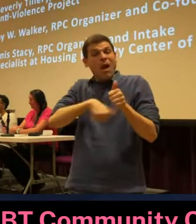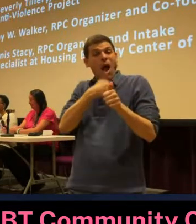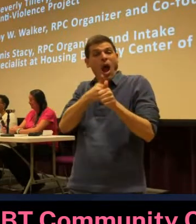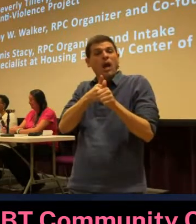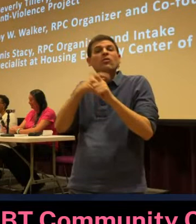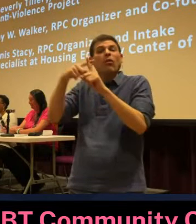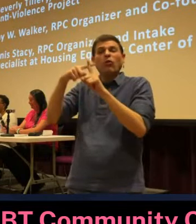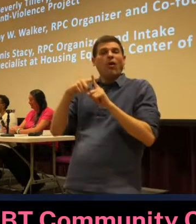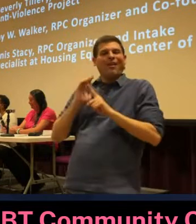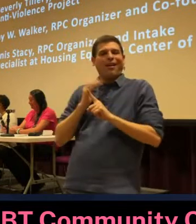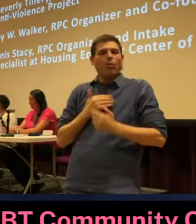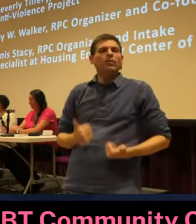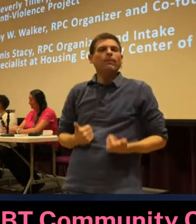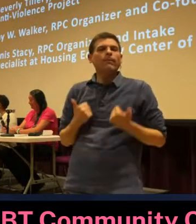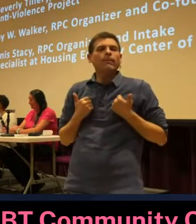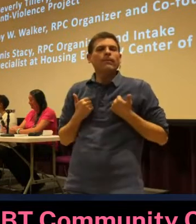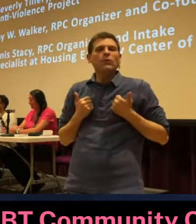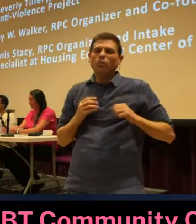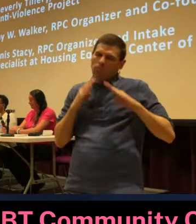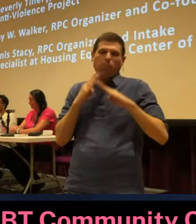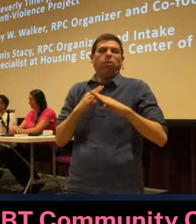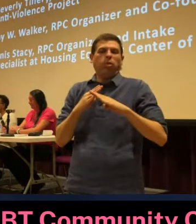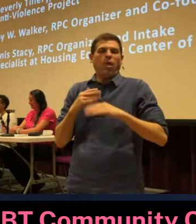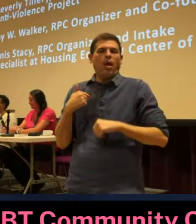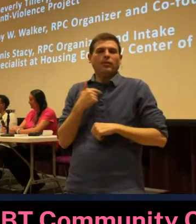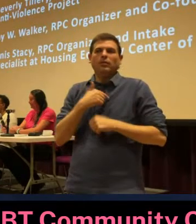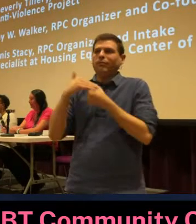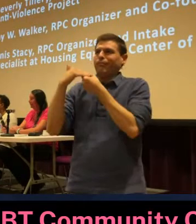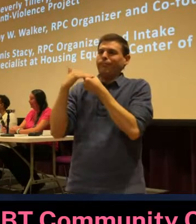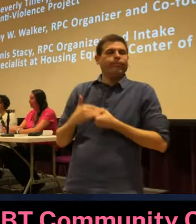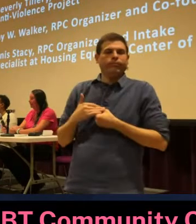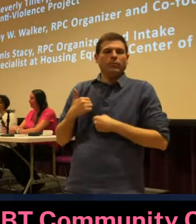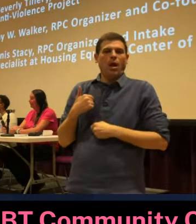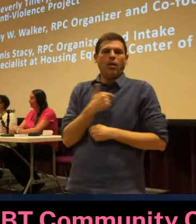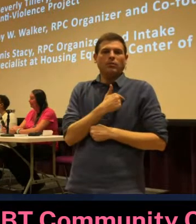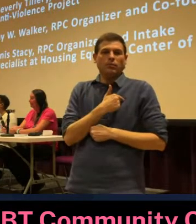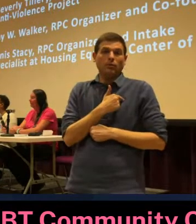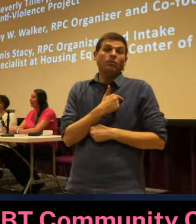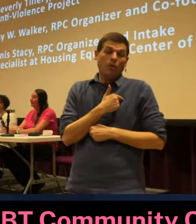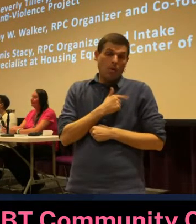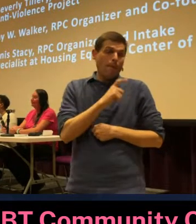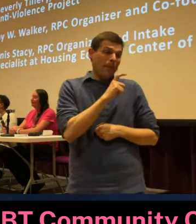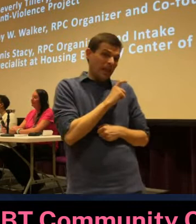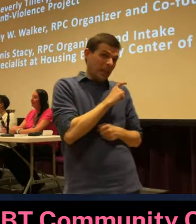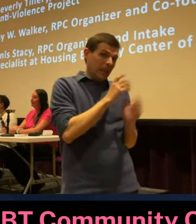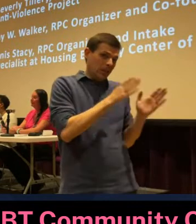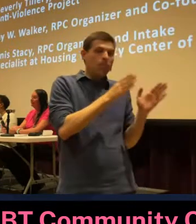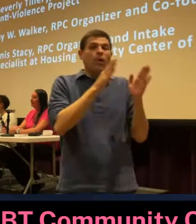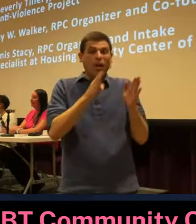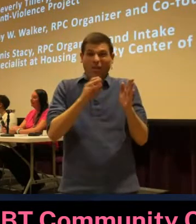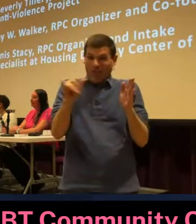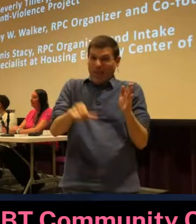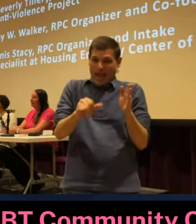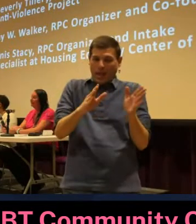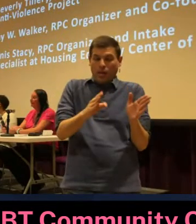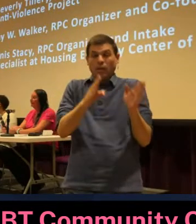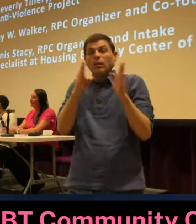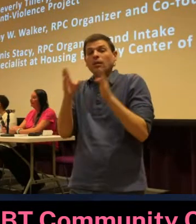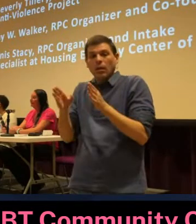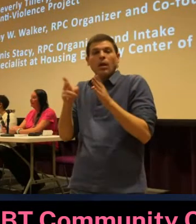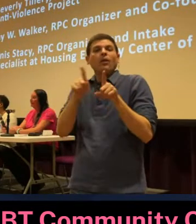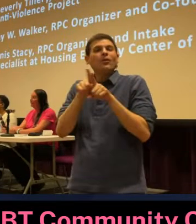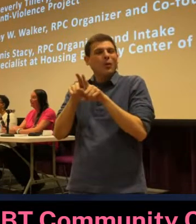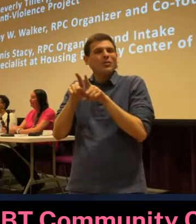spaces. So that's one piece of what's happening. You mentioned, the attacks that are happening